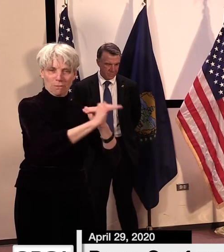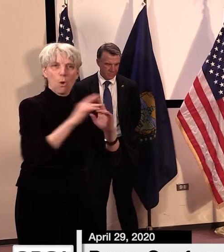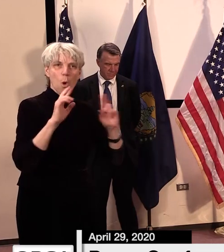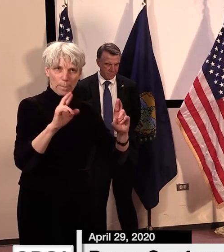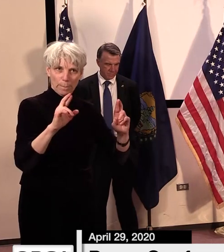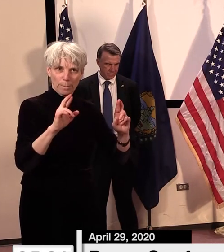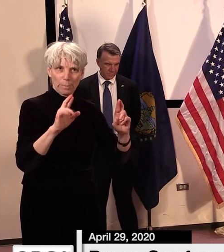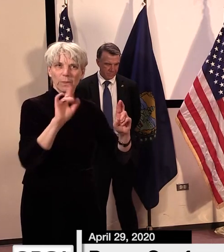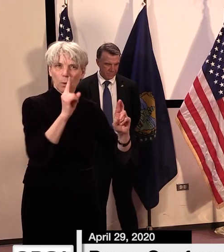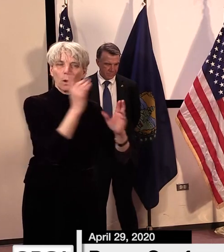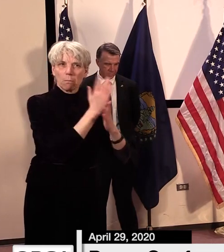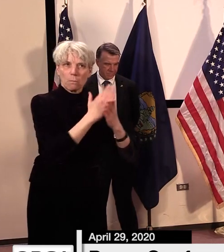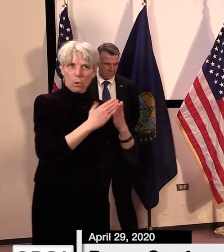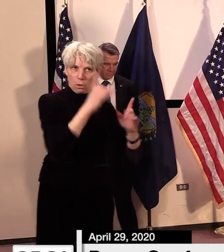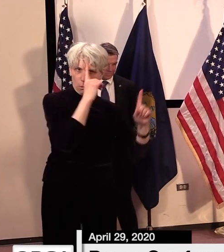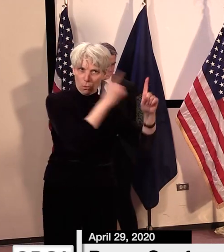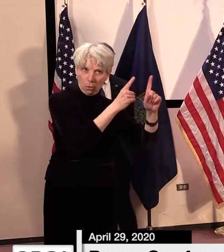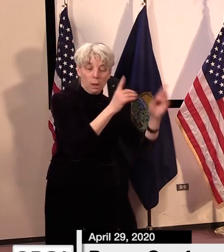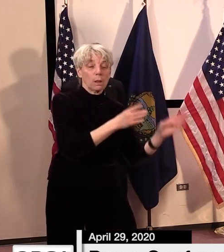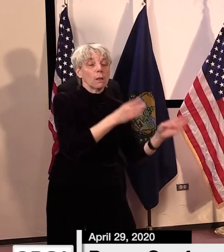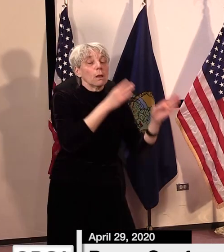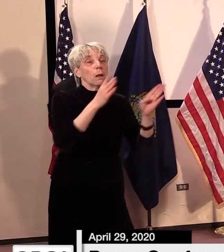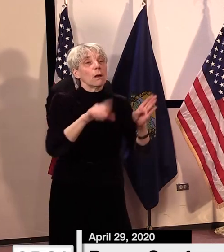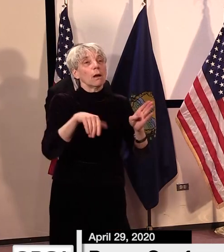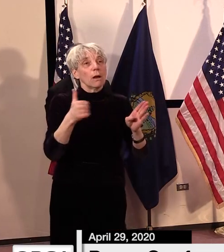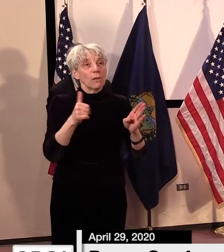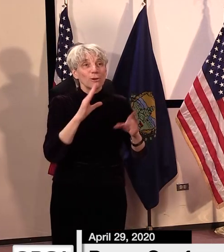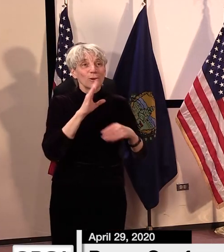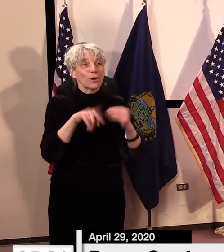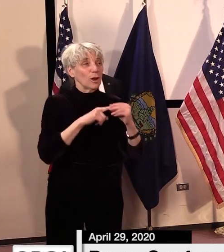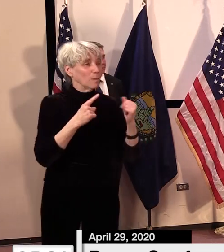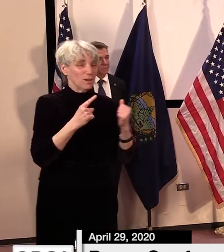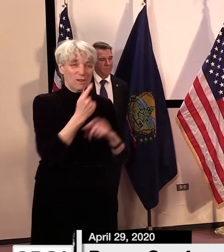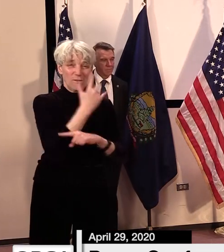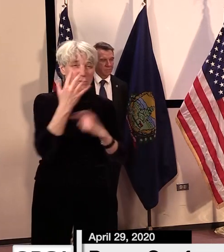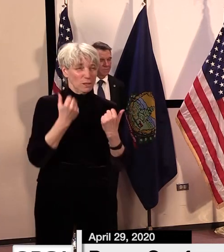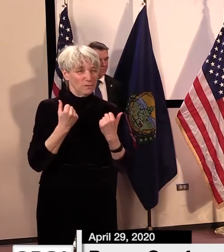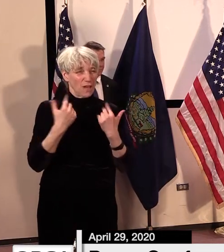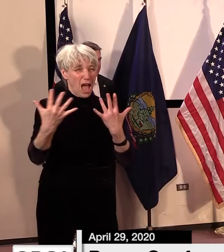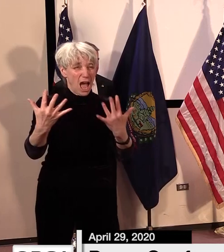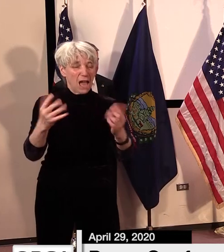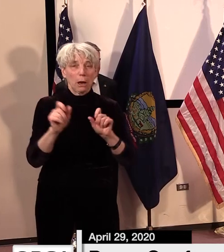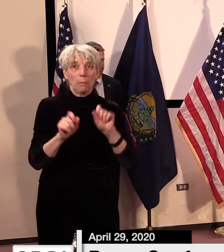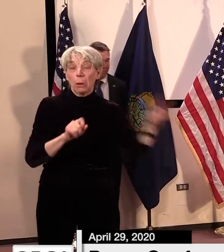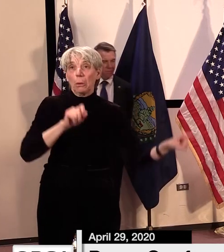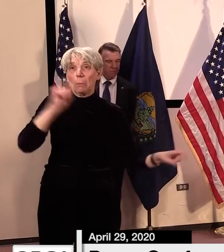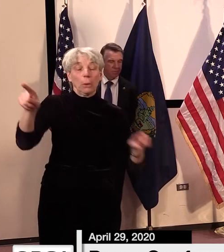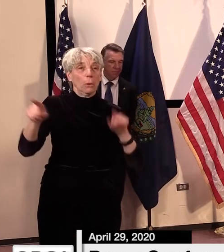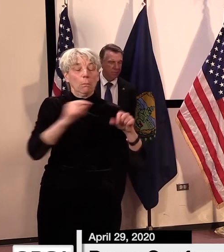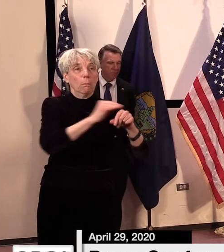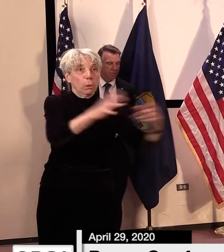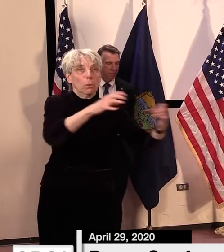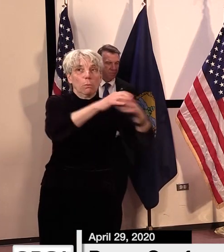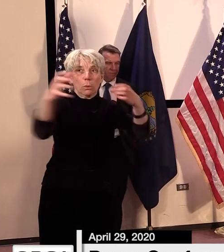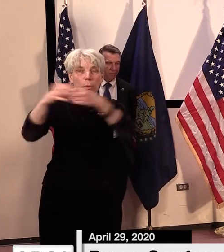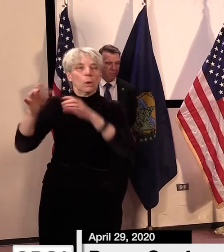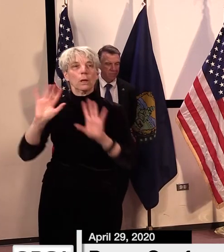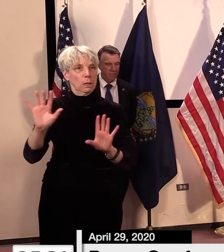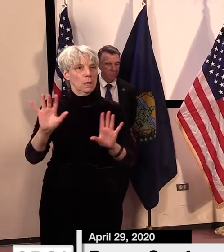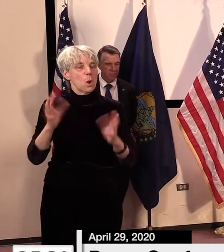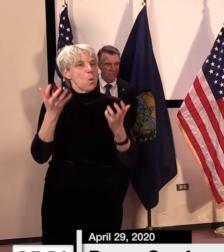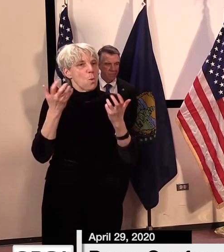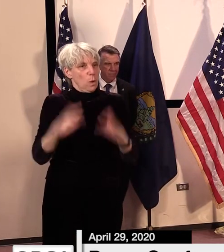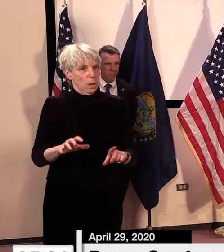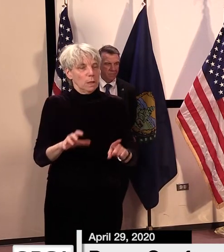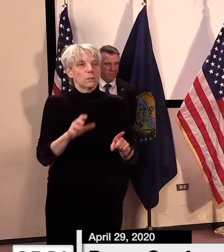to make sure that, using the ember analogy, we make sure that any time virus